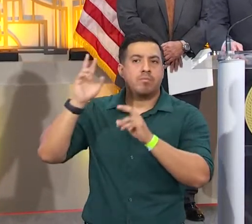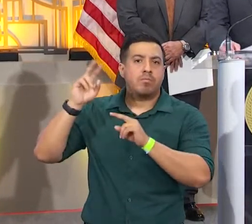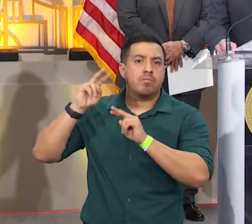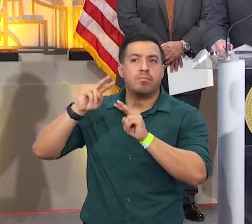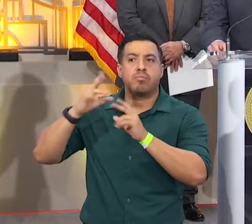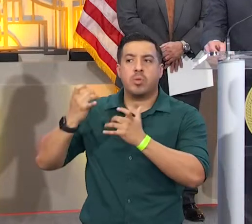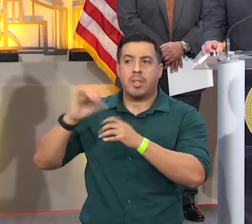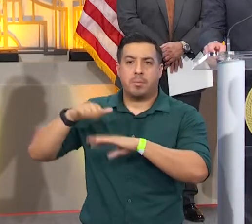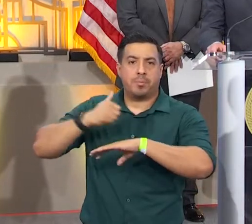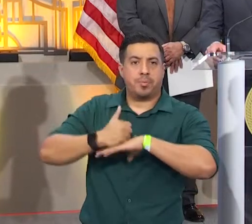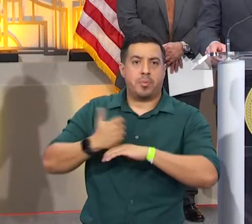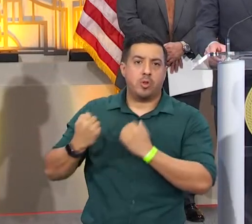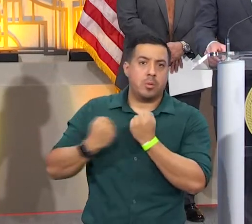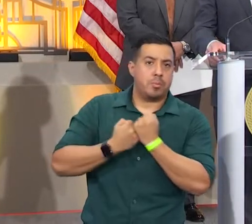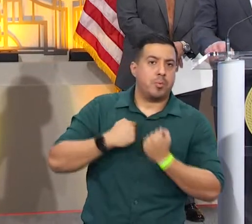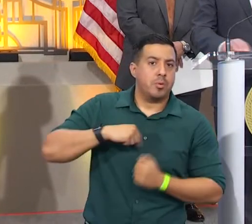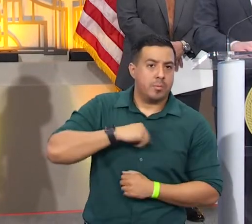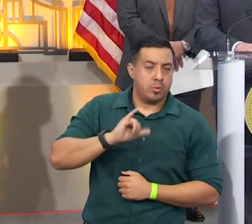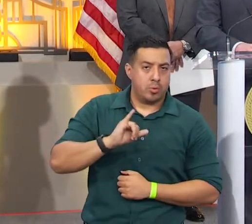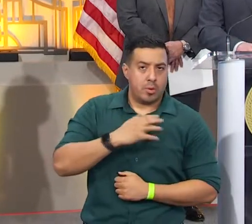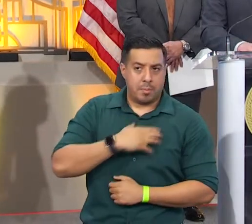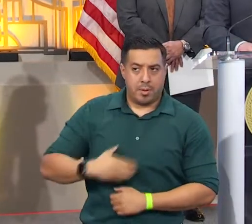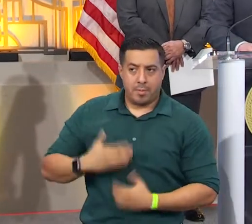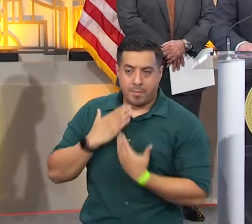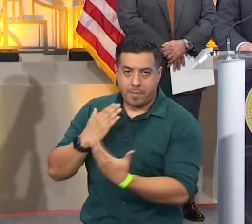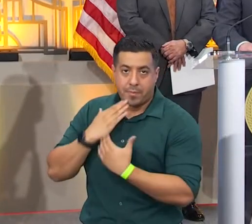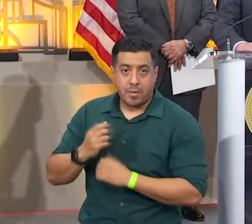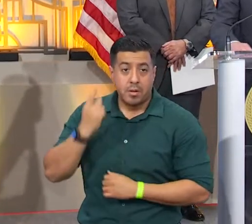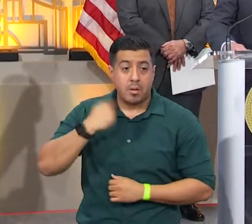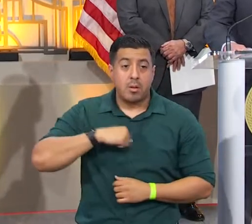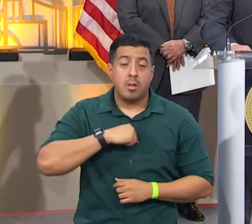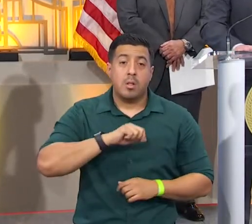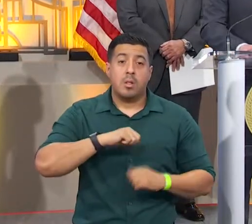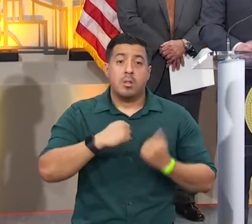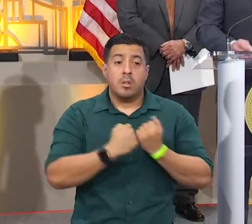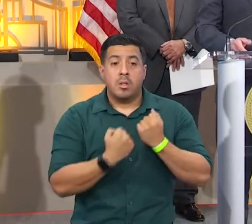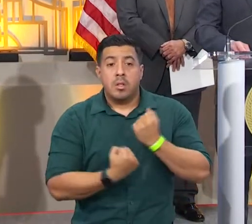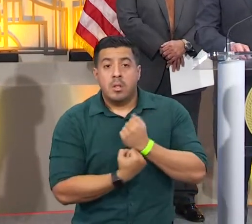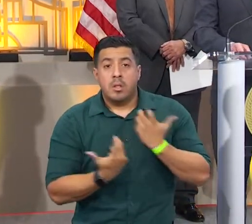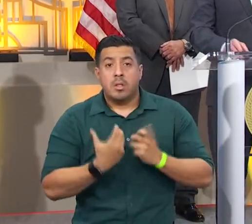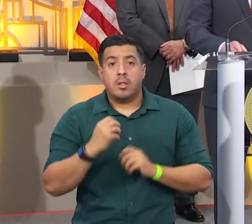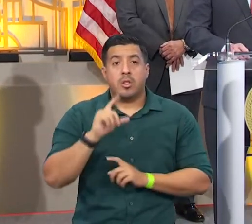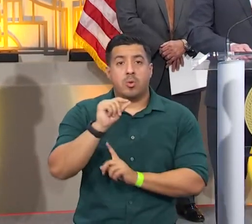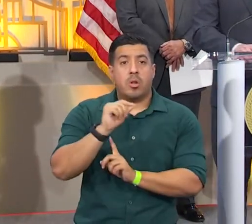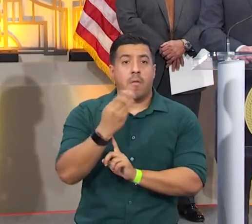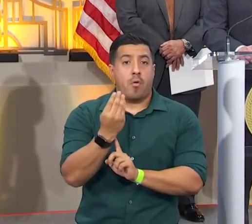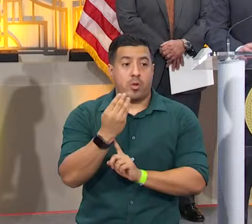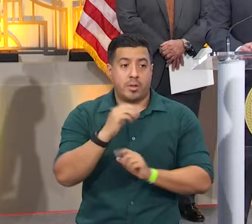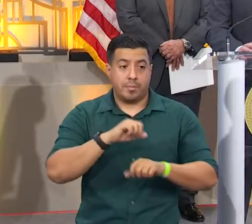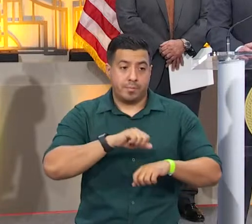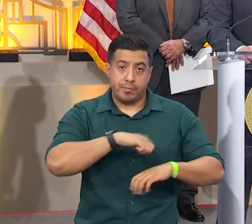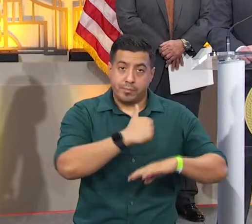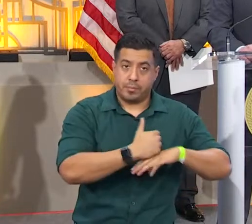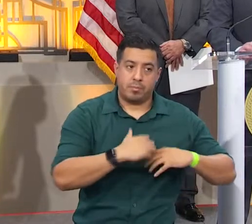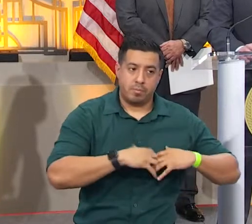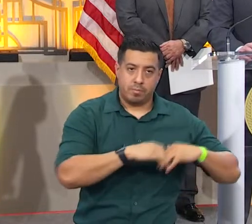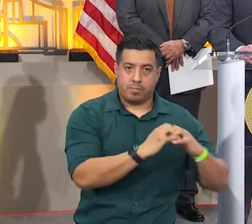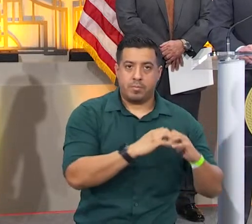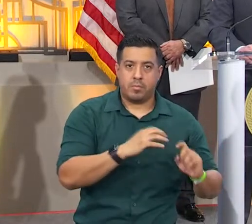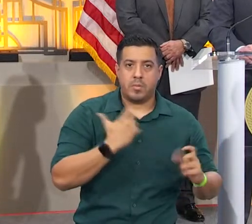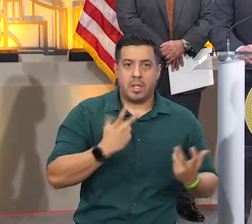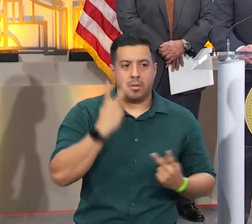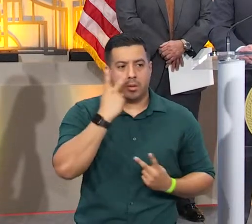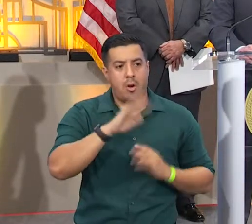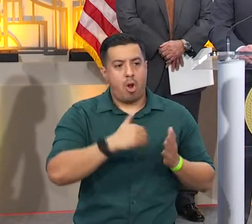at the Houston Spaceport. The Spaceport was established in 2015 And it is so nice to see that the